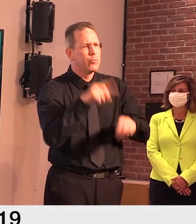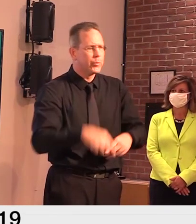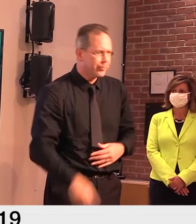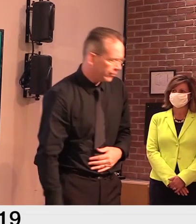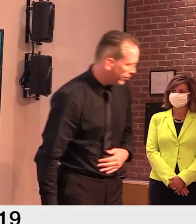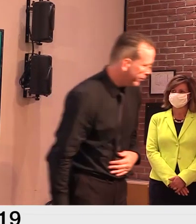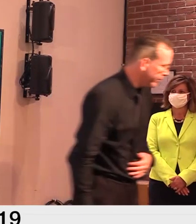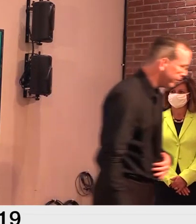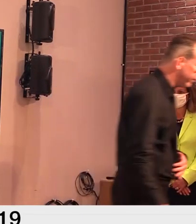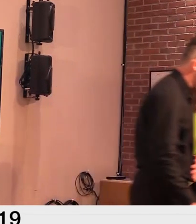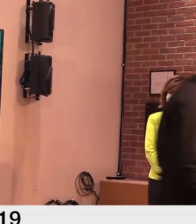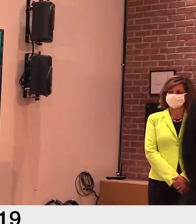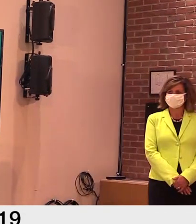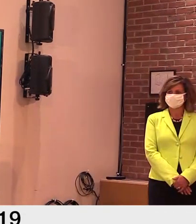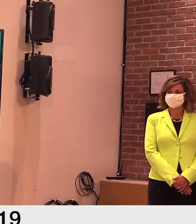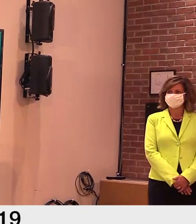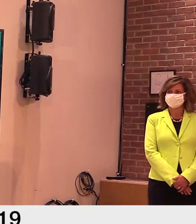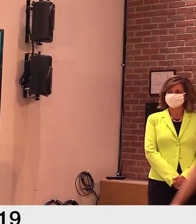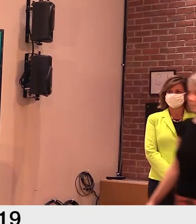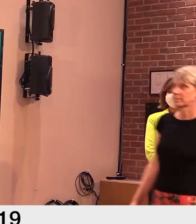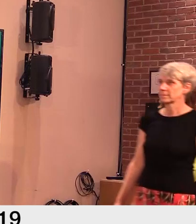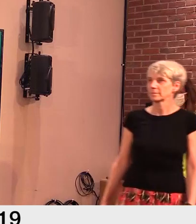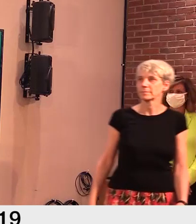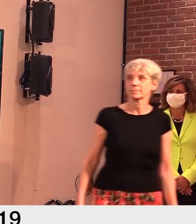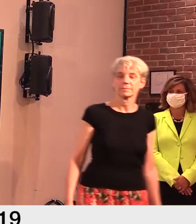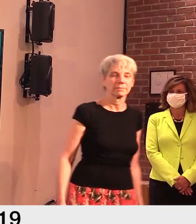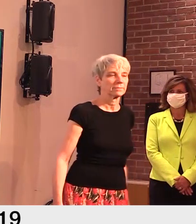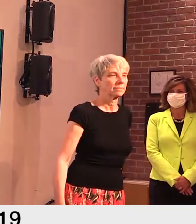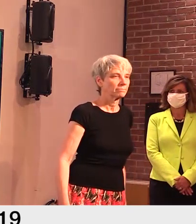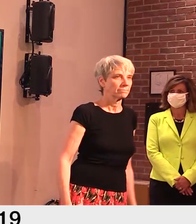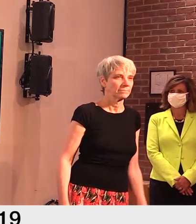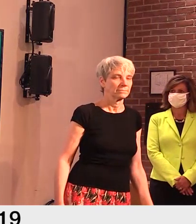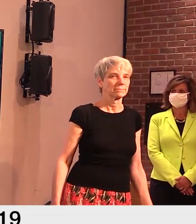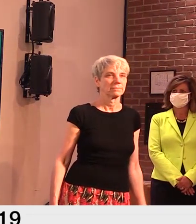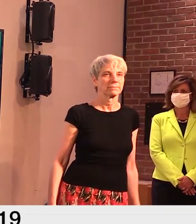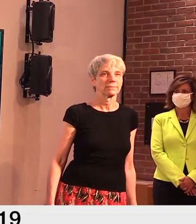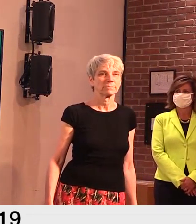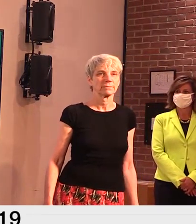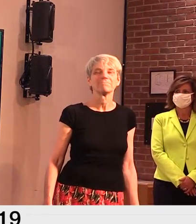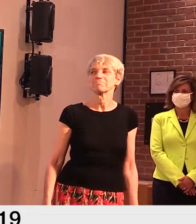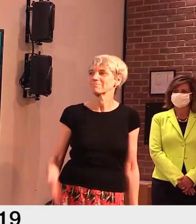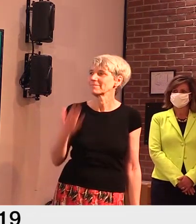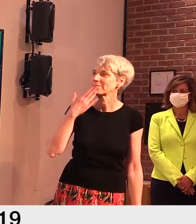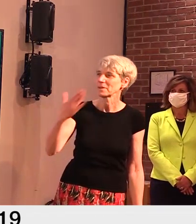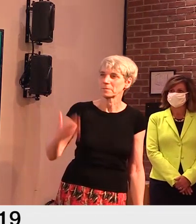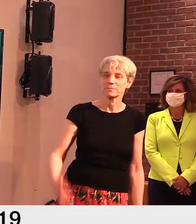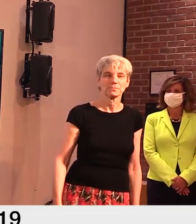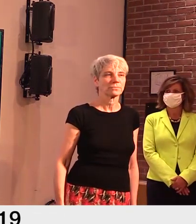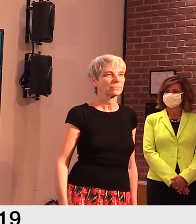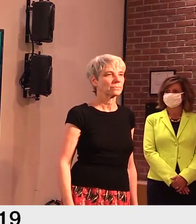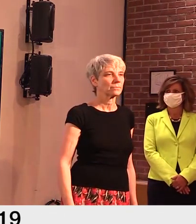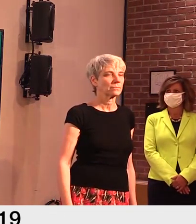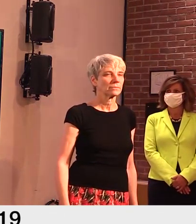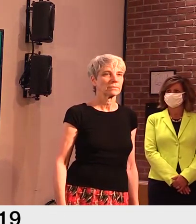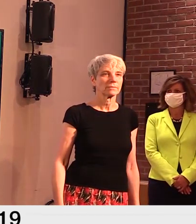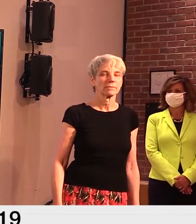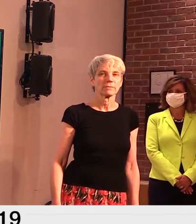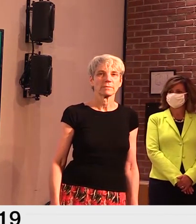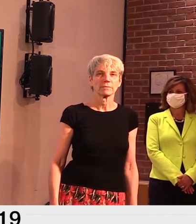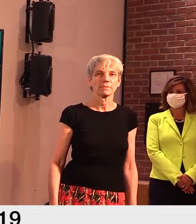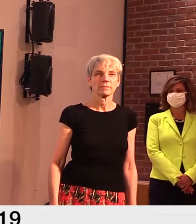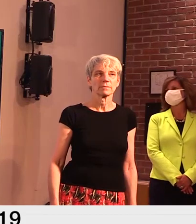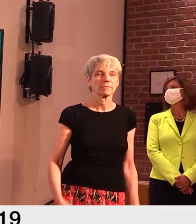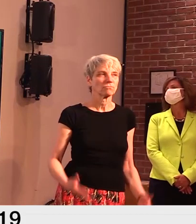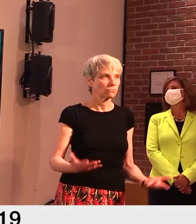travel and leisure industry here in Vermont. So at this time, I would like to turn it over to Dr. Levine.